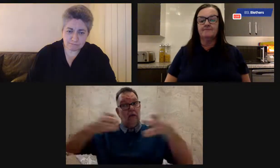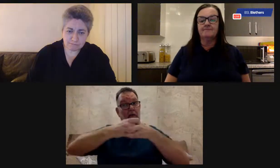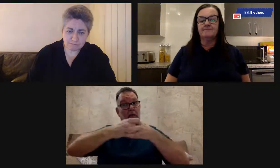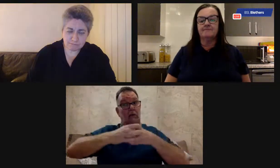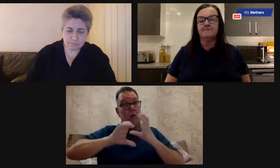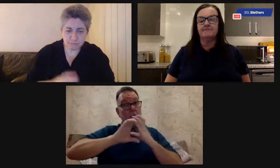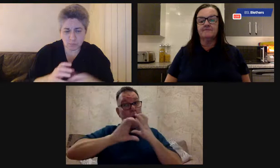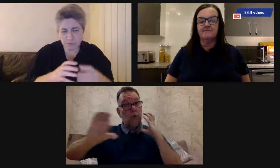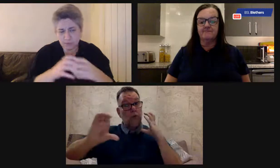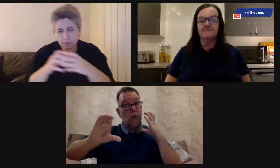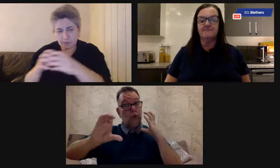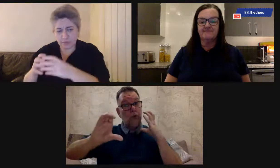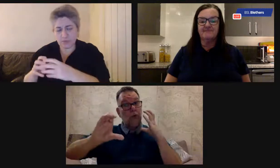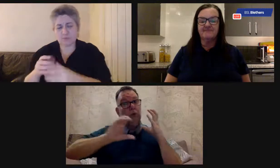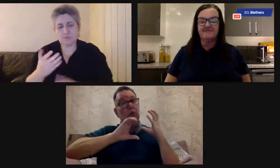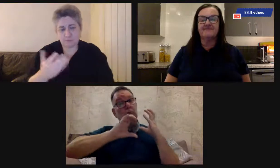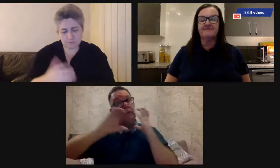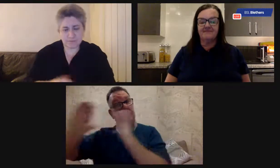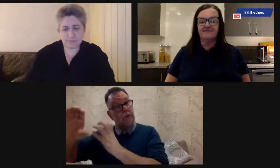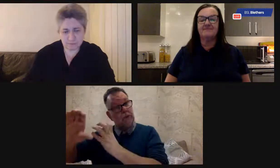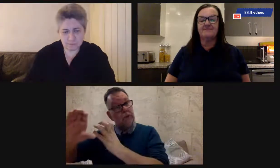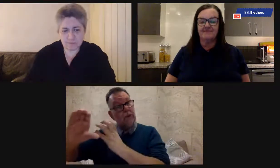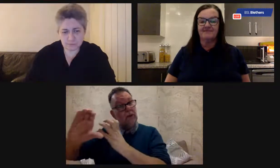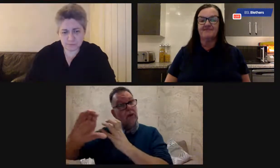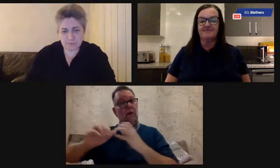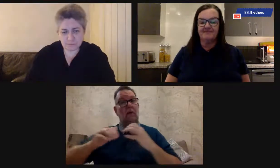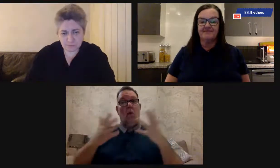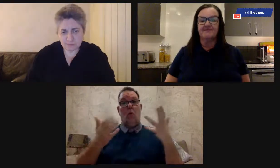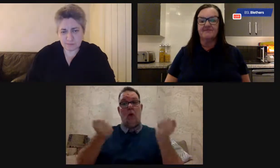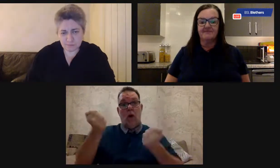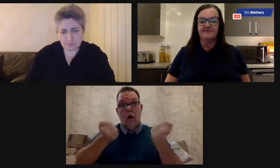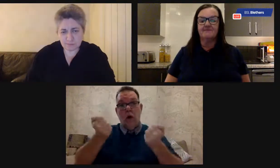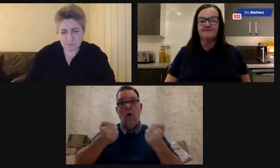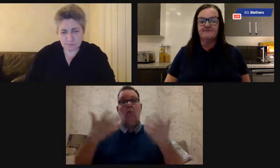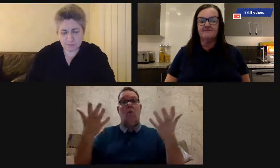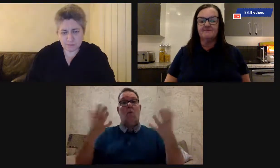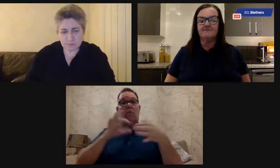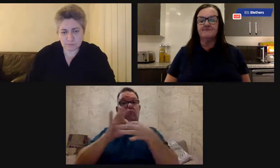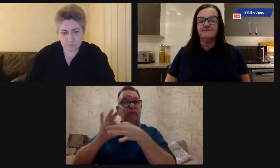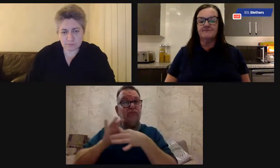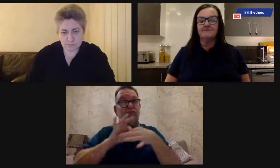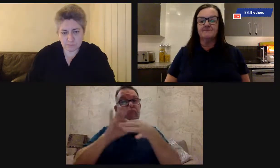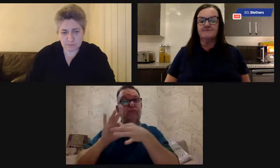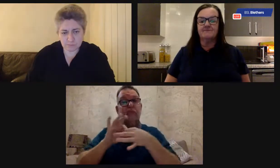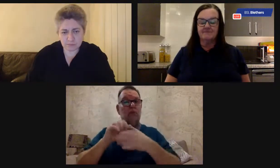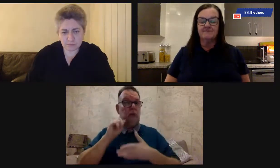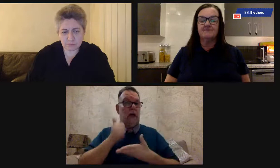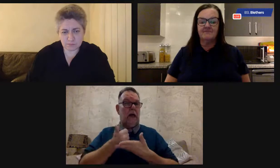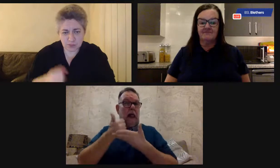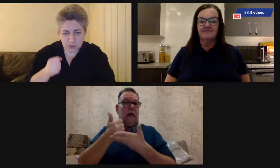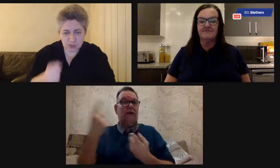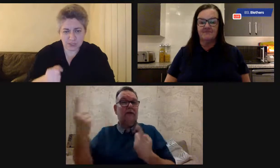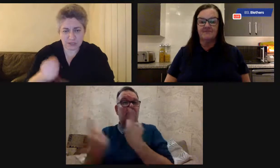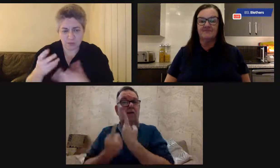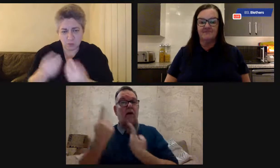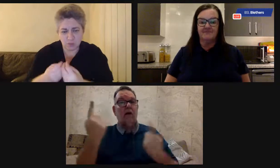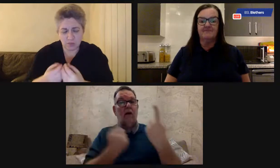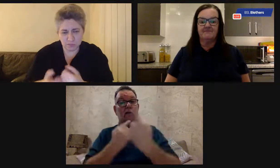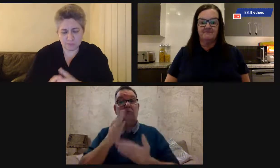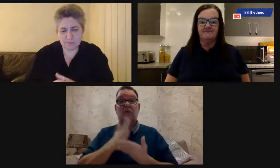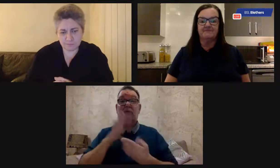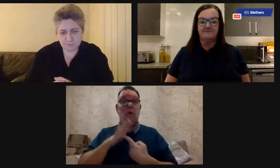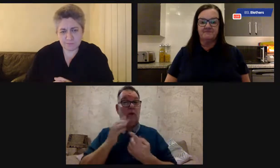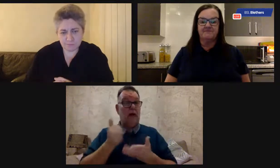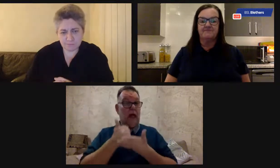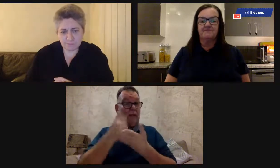that maybe go on holiday and maybe go on a coach trip just to get away from the place for a while. Imagine